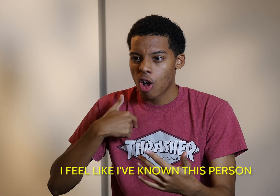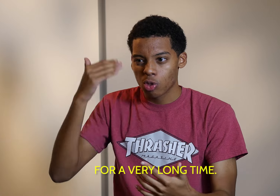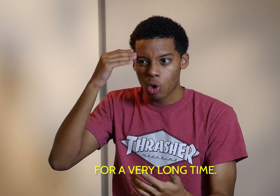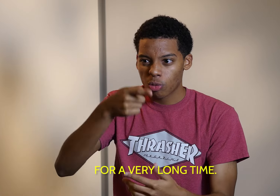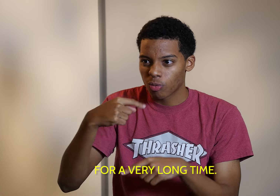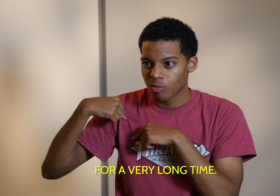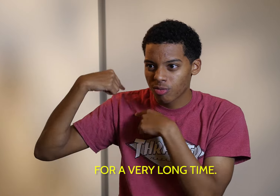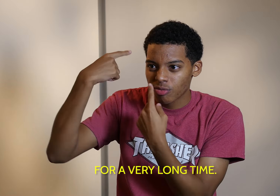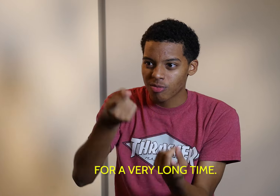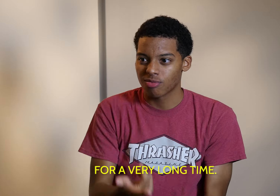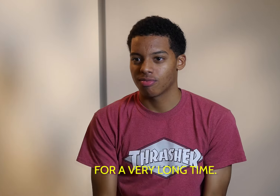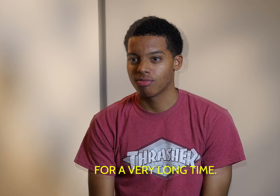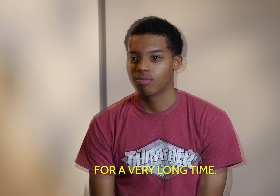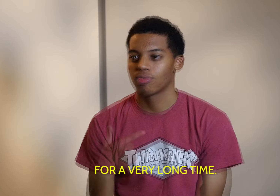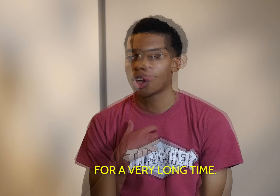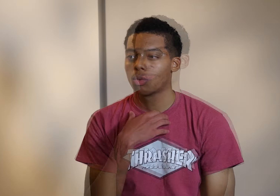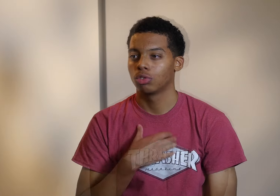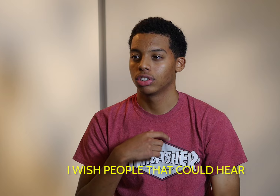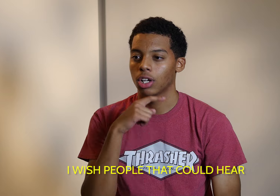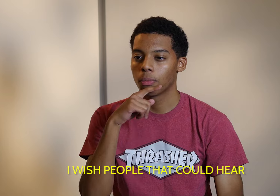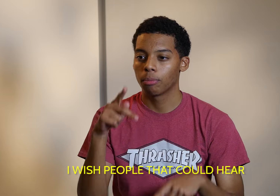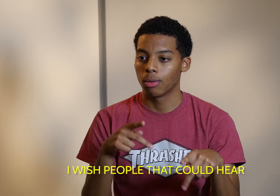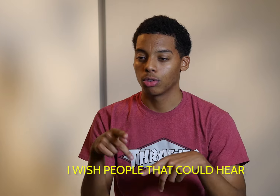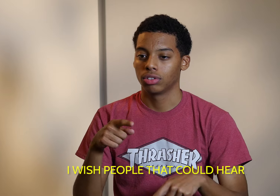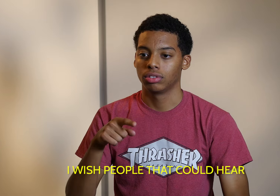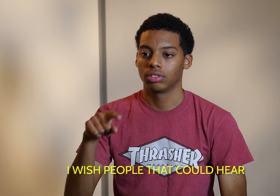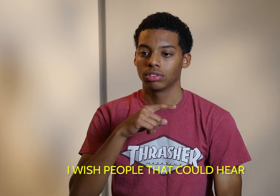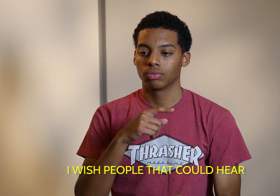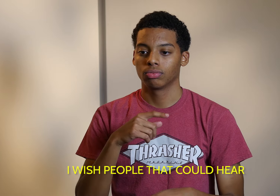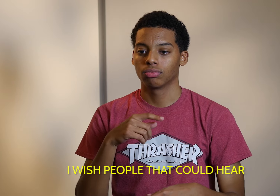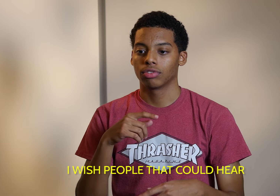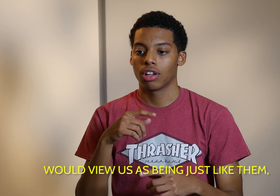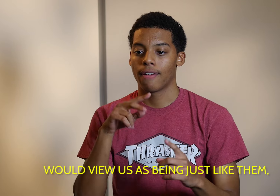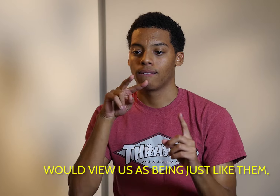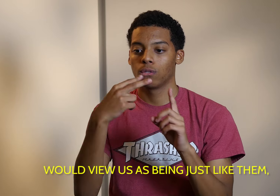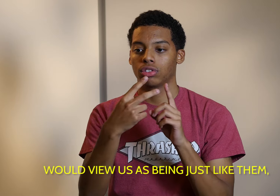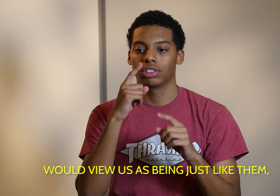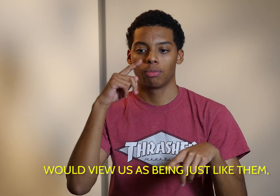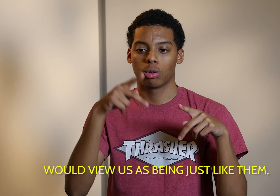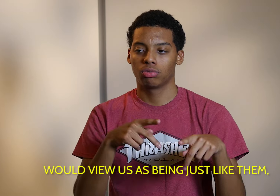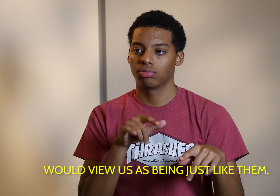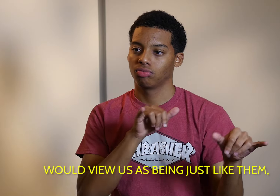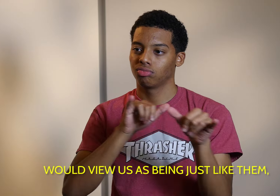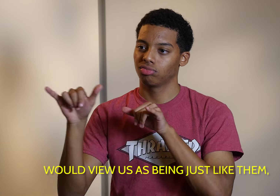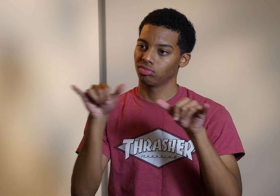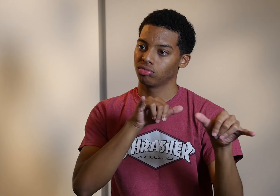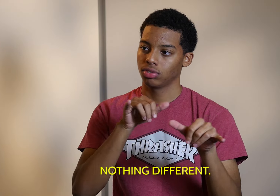person for a very long time. I wish people that could hear would view us as being just like them,